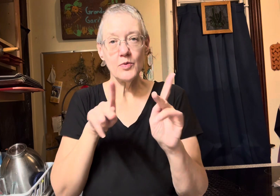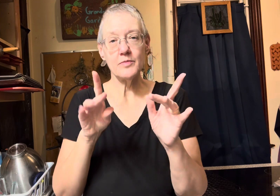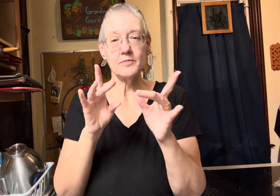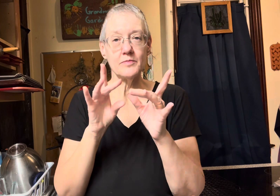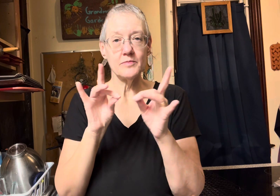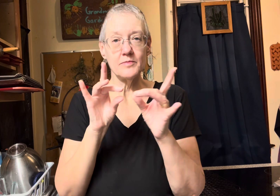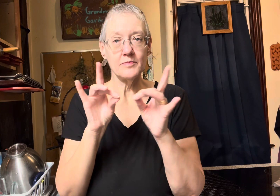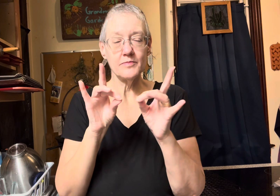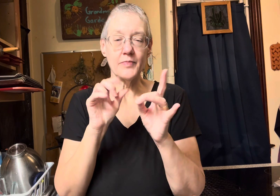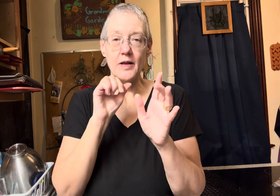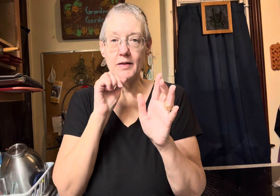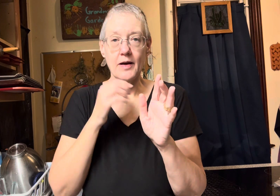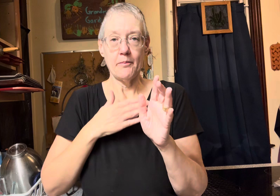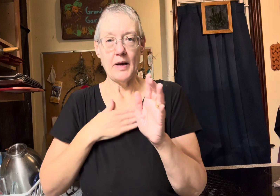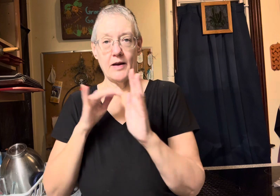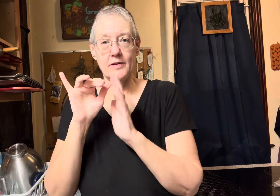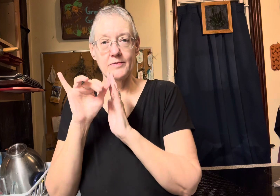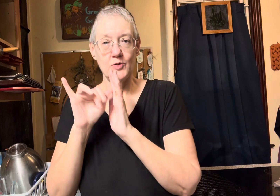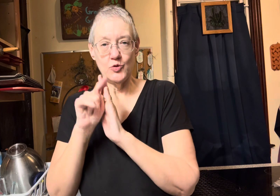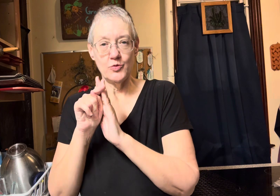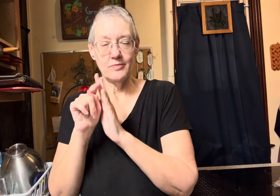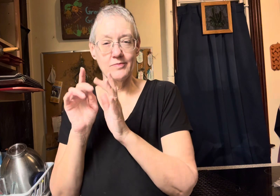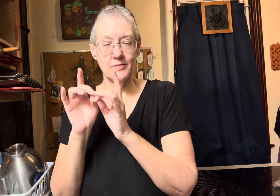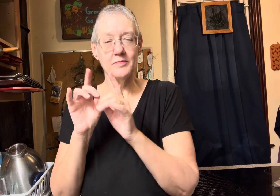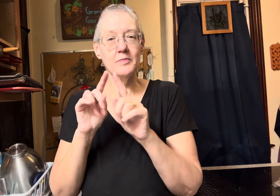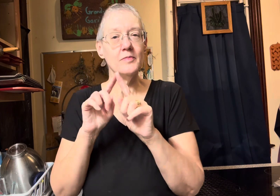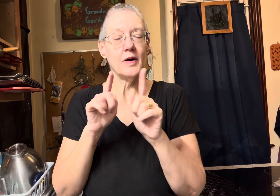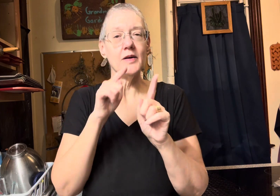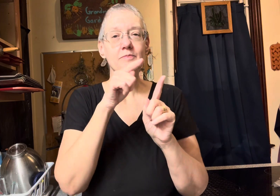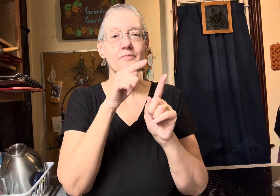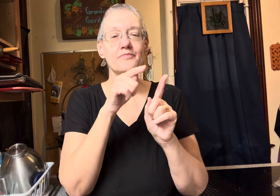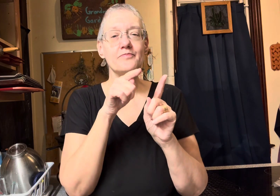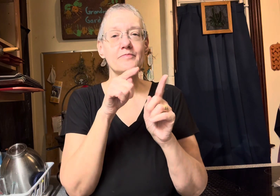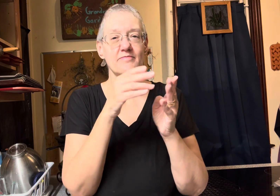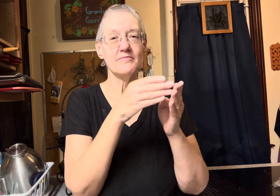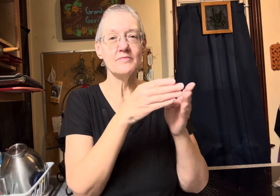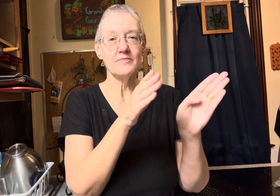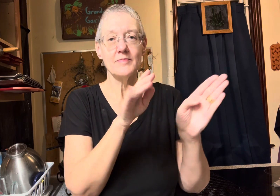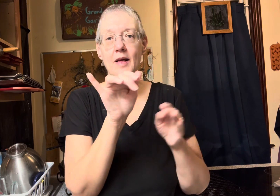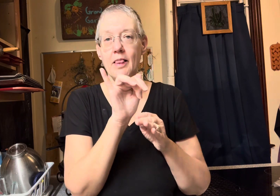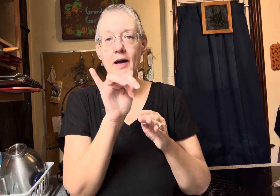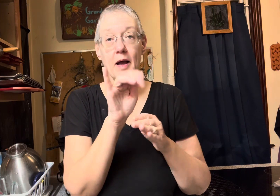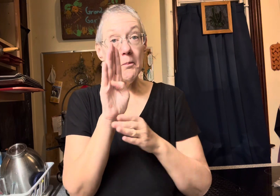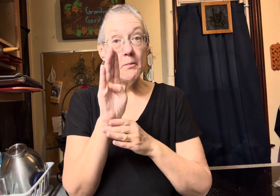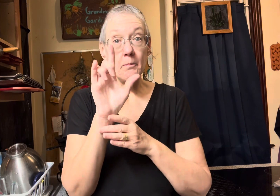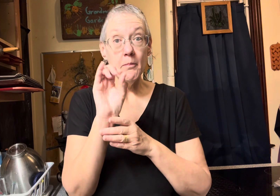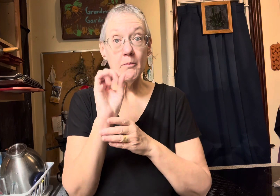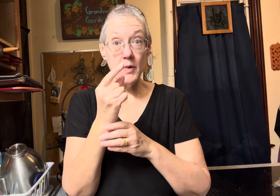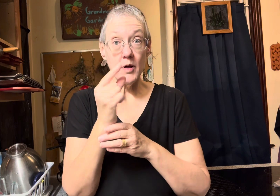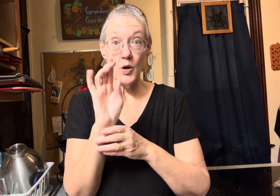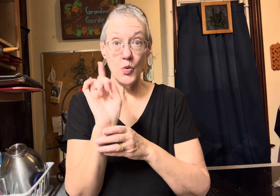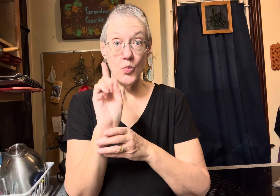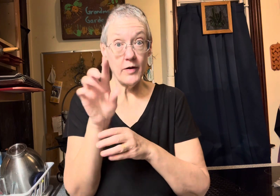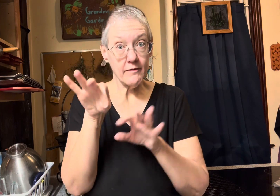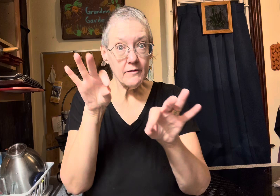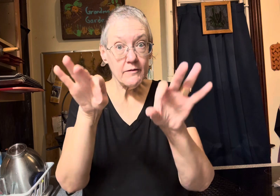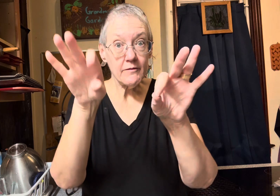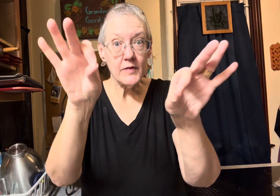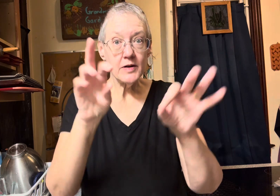You'll read in people's comments, now not these specific YouTube comments, but like on a recipe blog, you'll read the comments